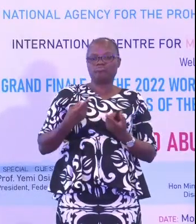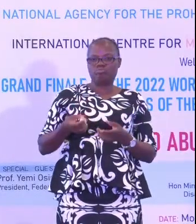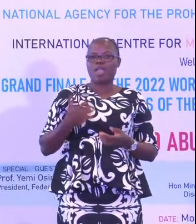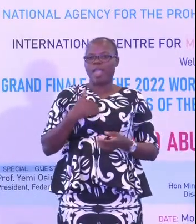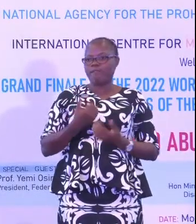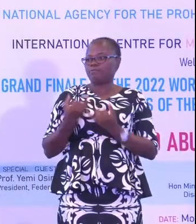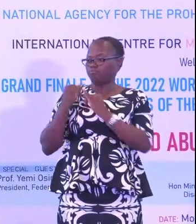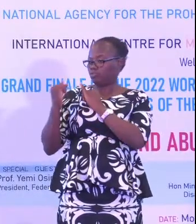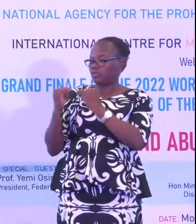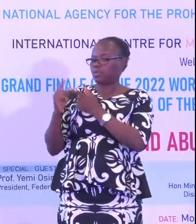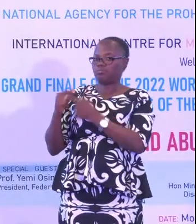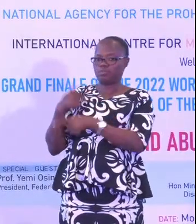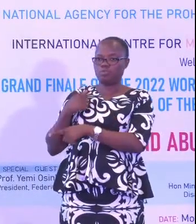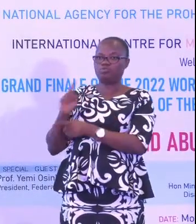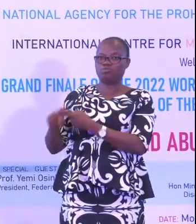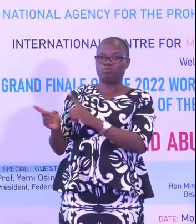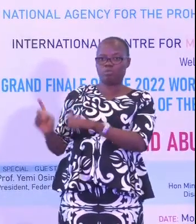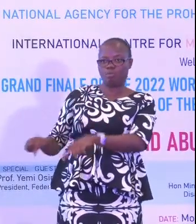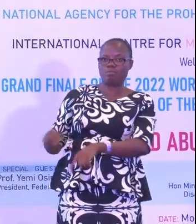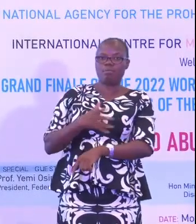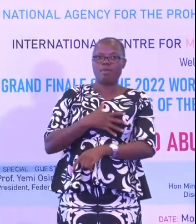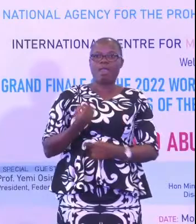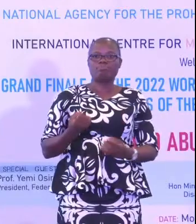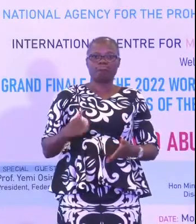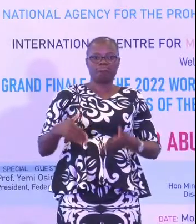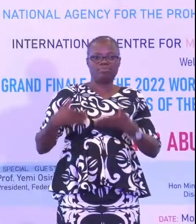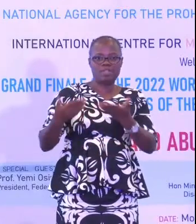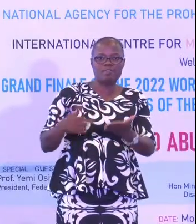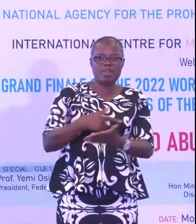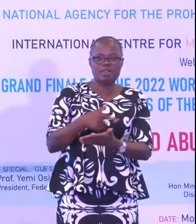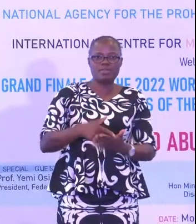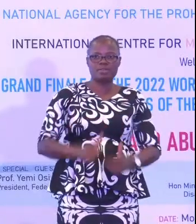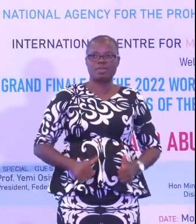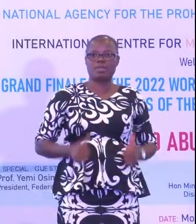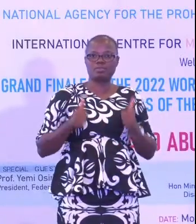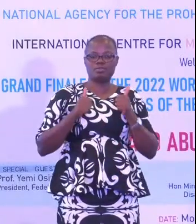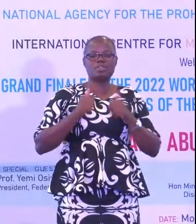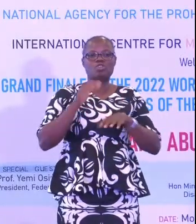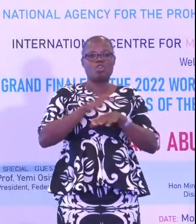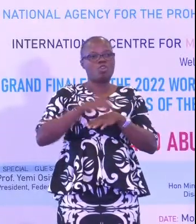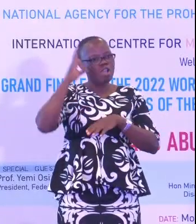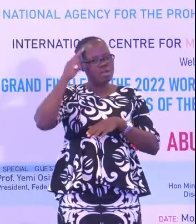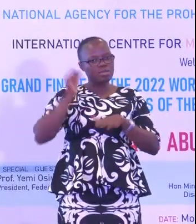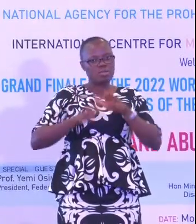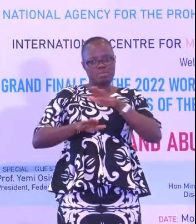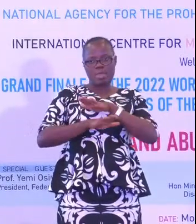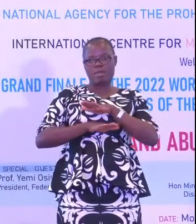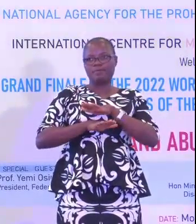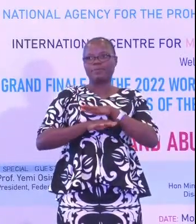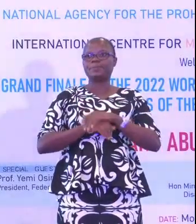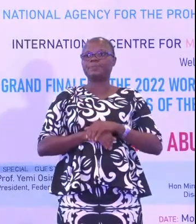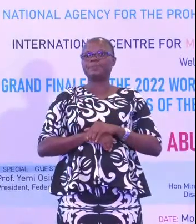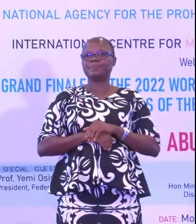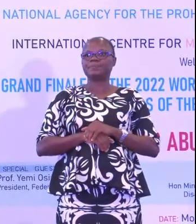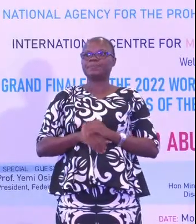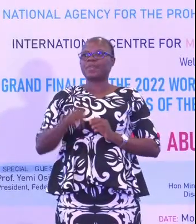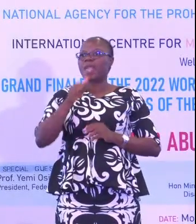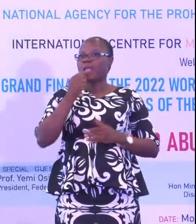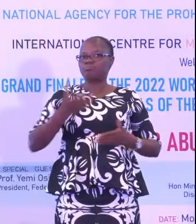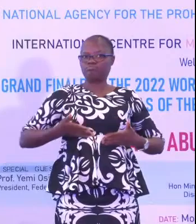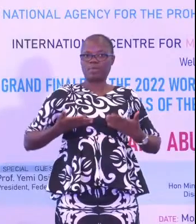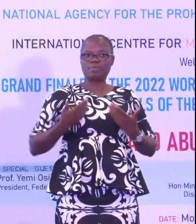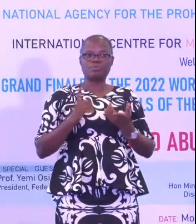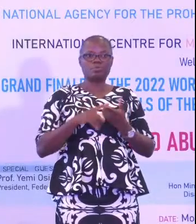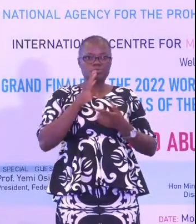to come and deliver this address on his behalf. I'm delighted to be